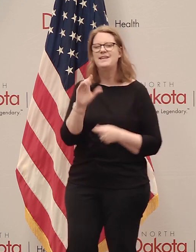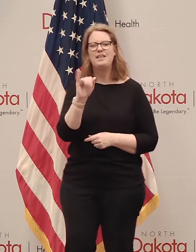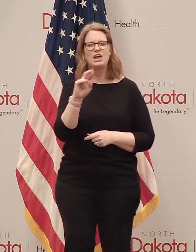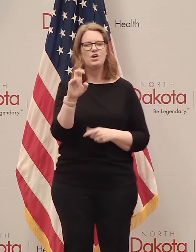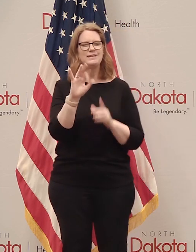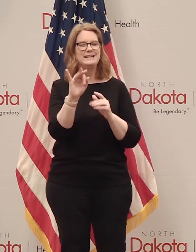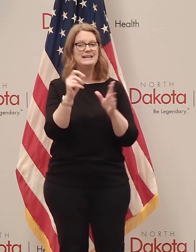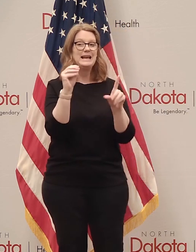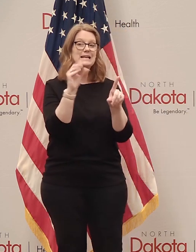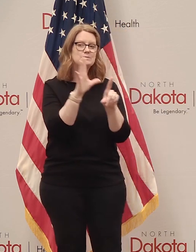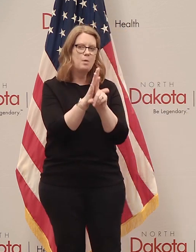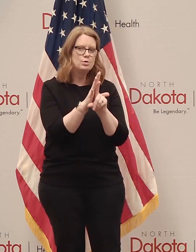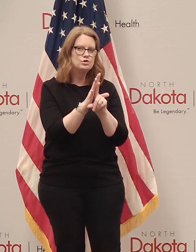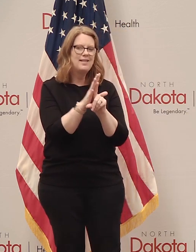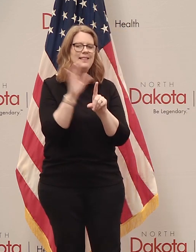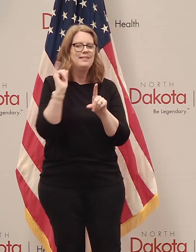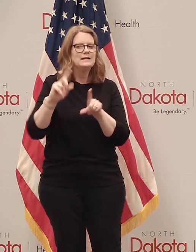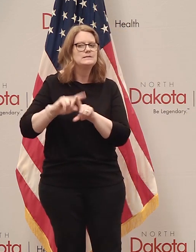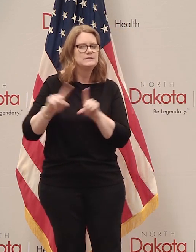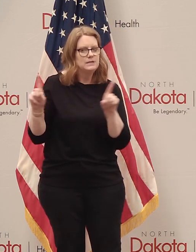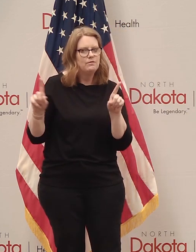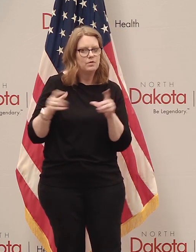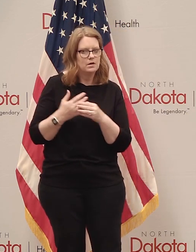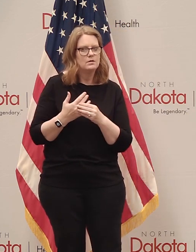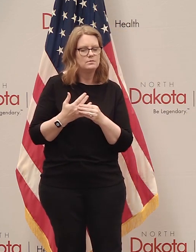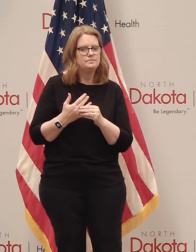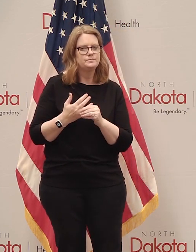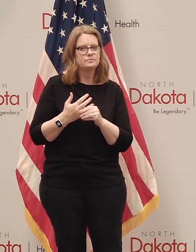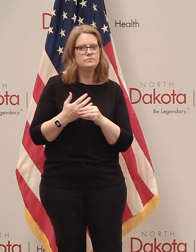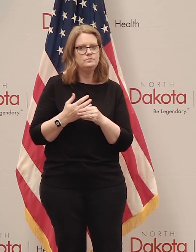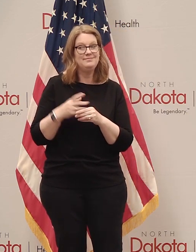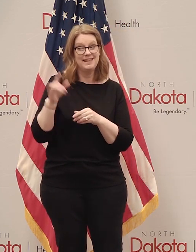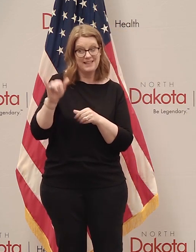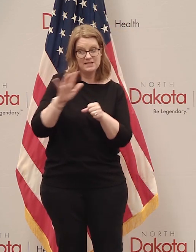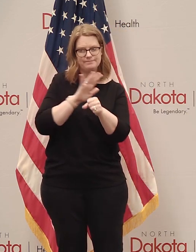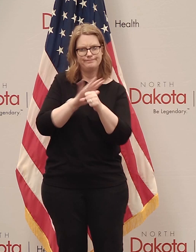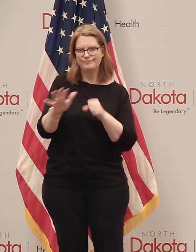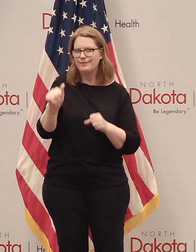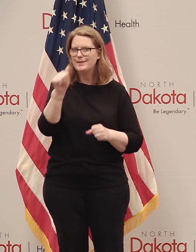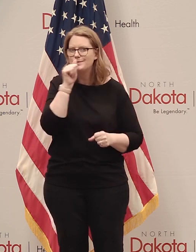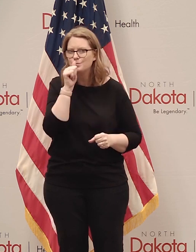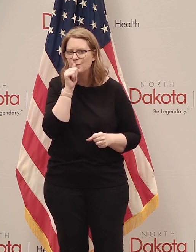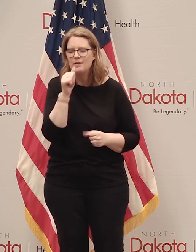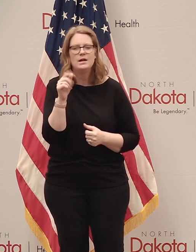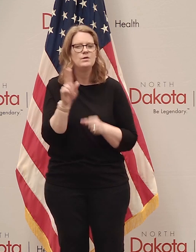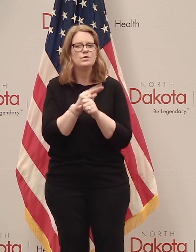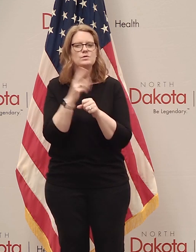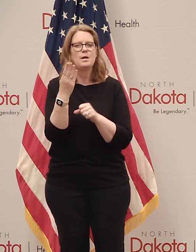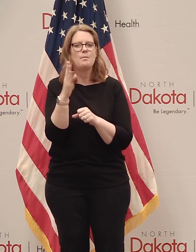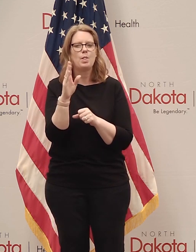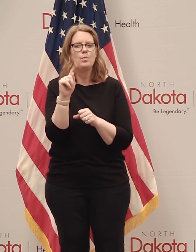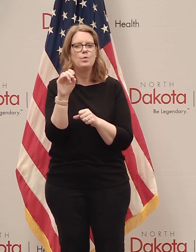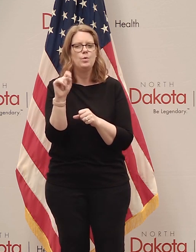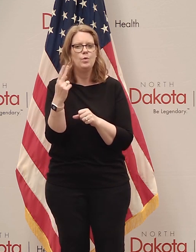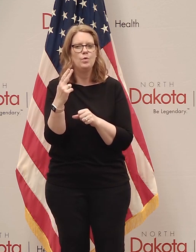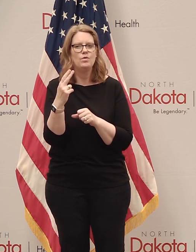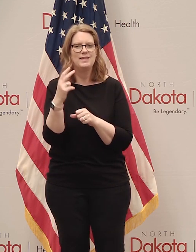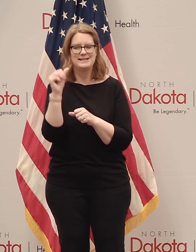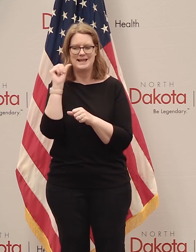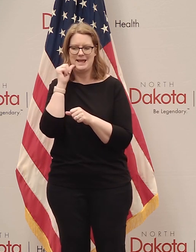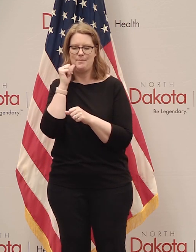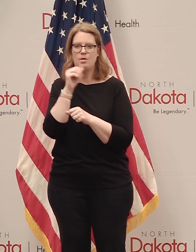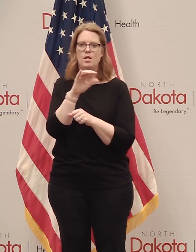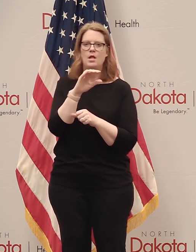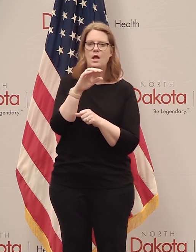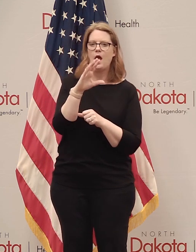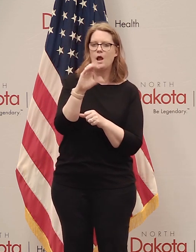will utilize the also completely private Bluetooth technology that's coming from Apple and Google,